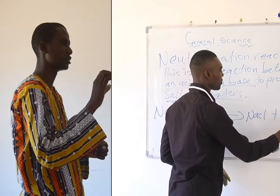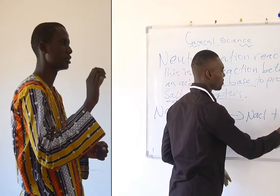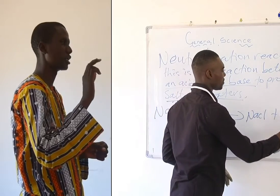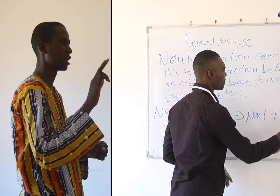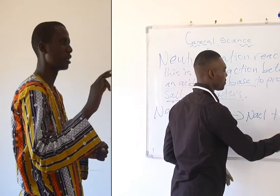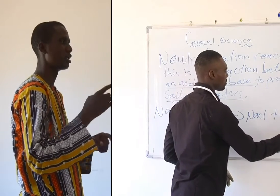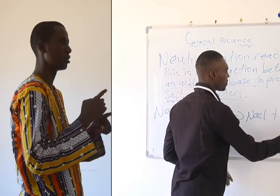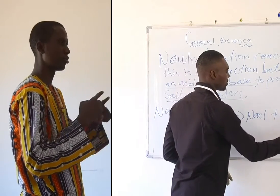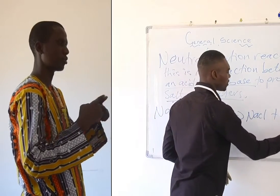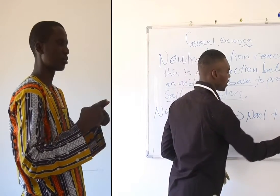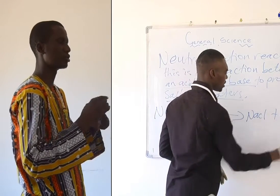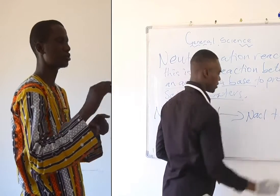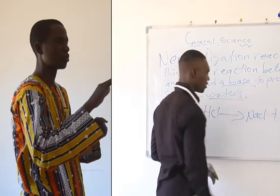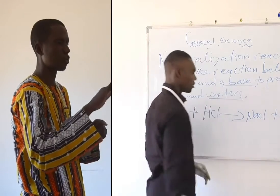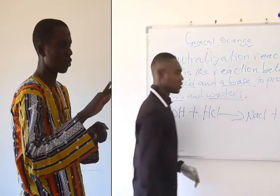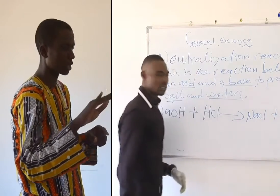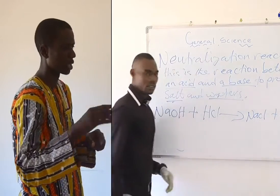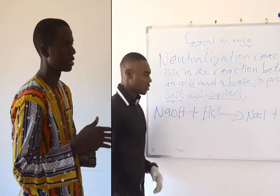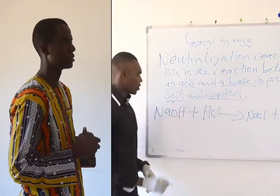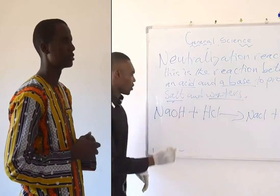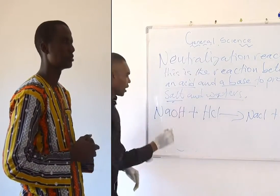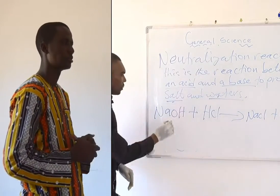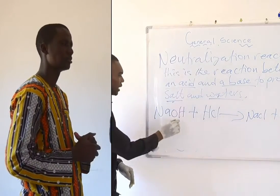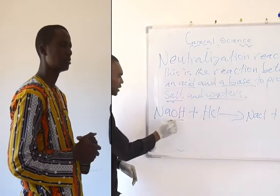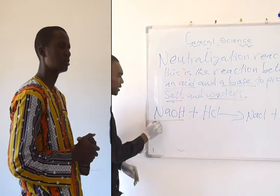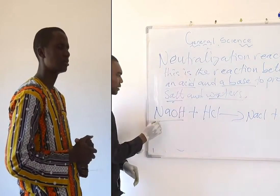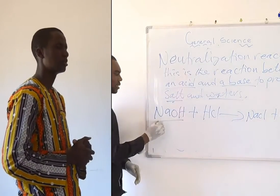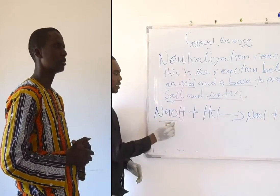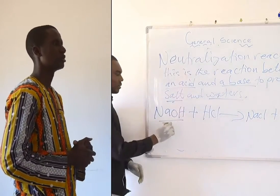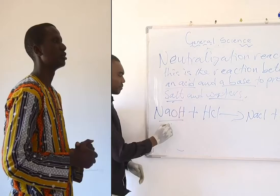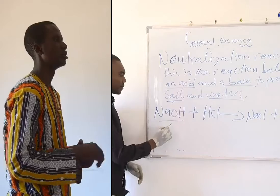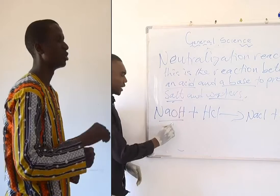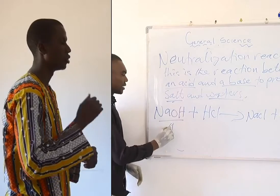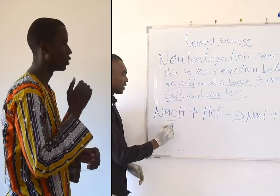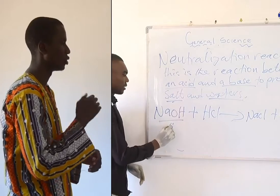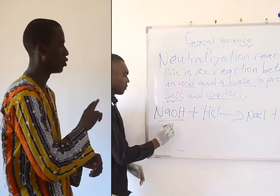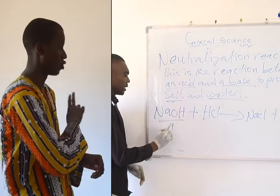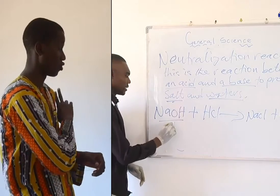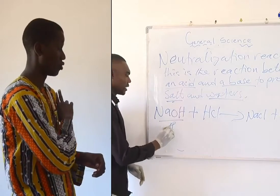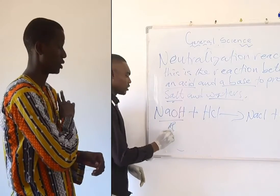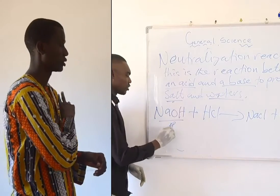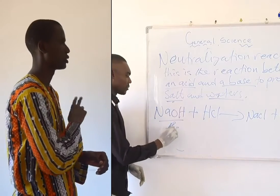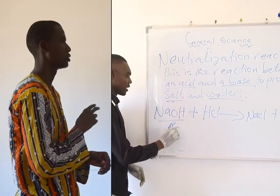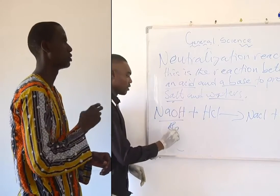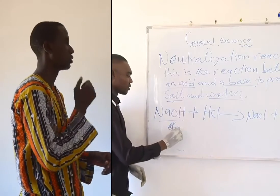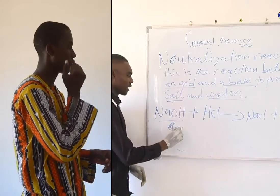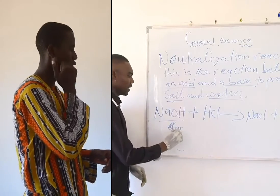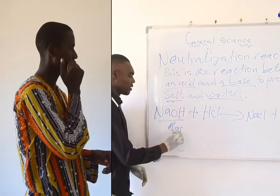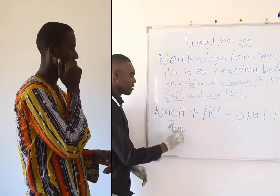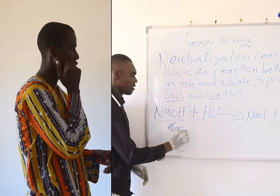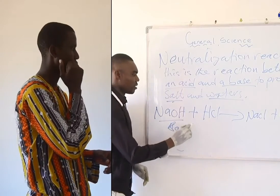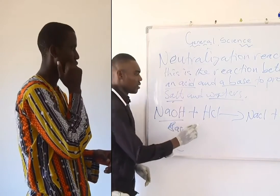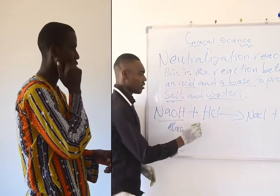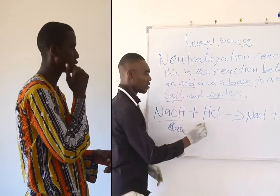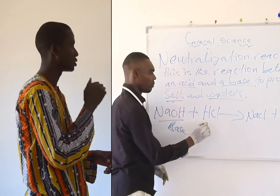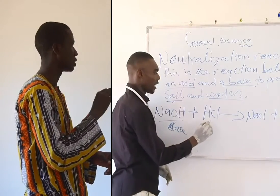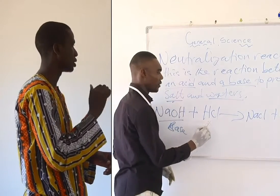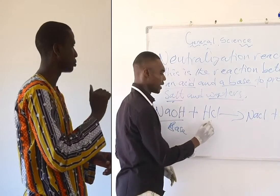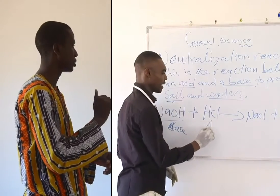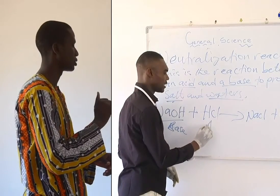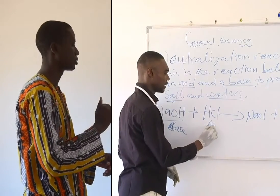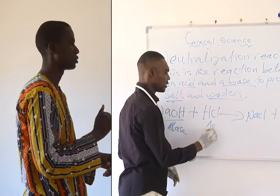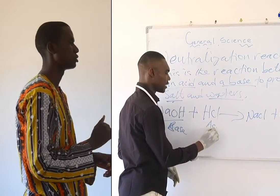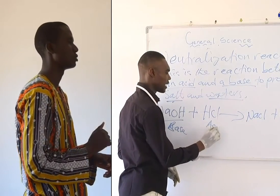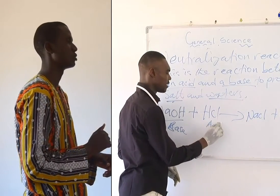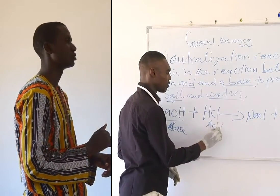water, please. So a base that is sodium hydroxide, combined with